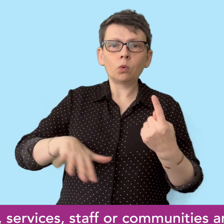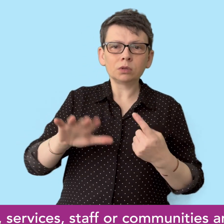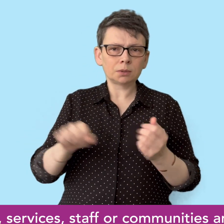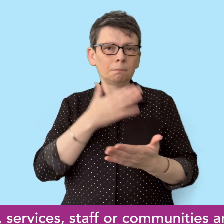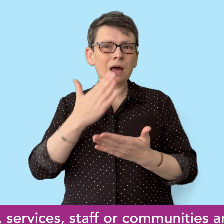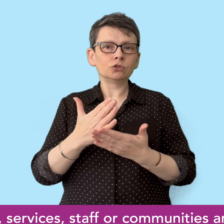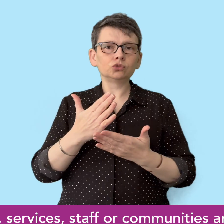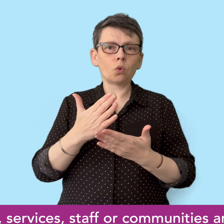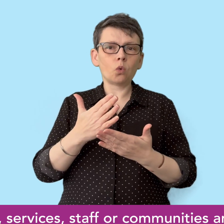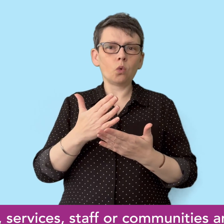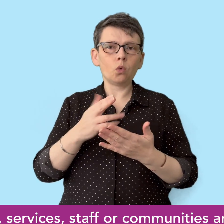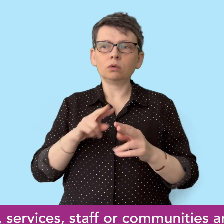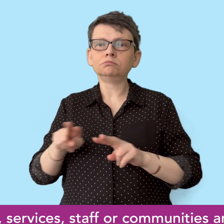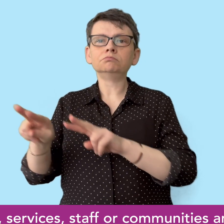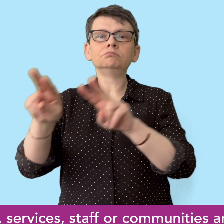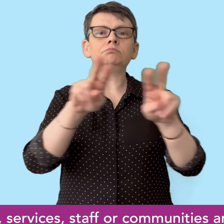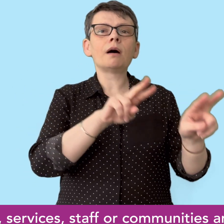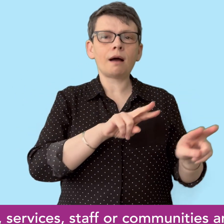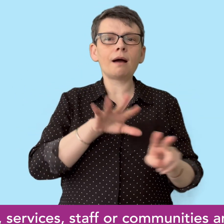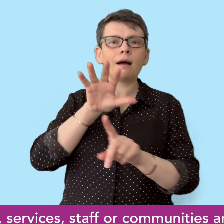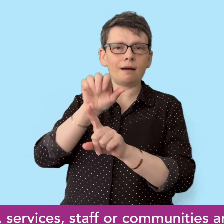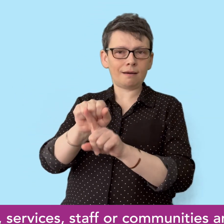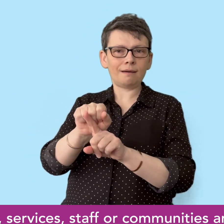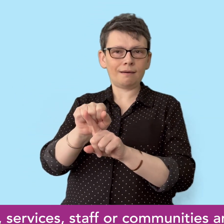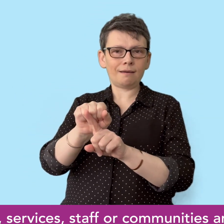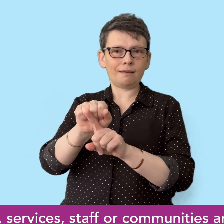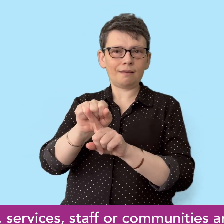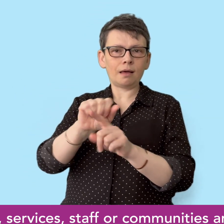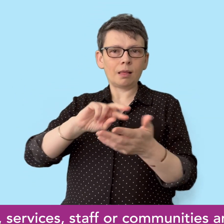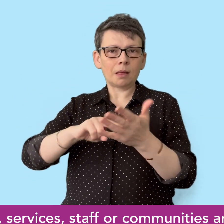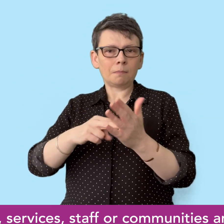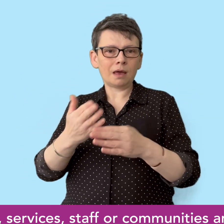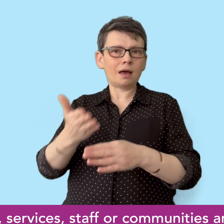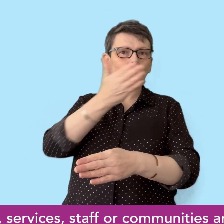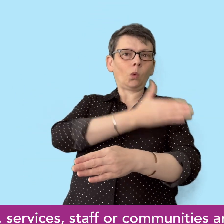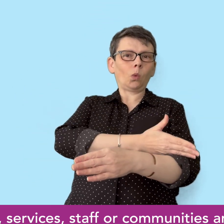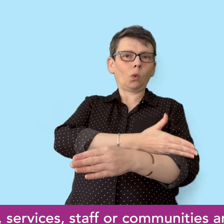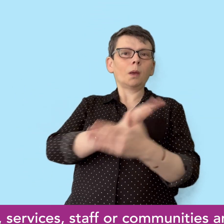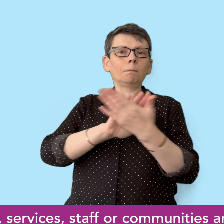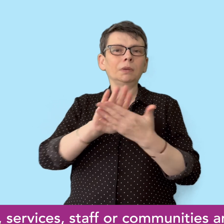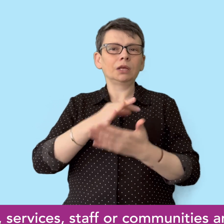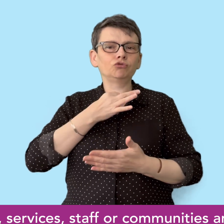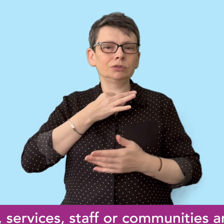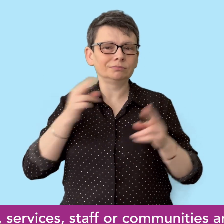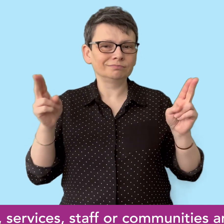or communities are identified and plans are put in place to reduce those risks.